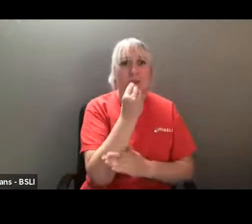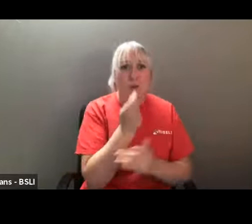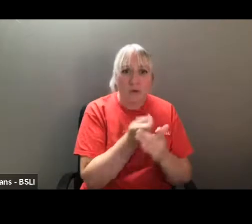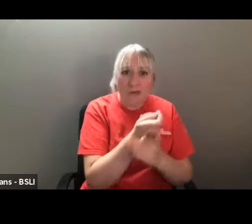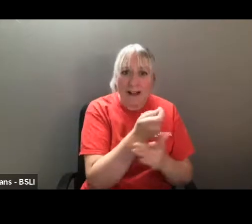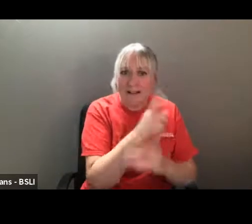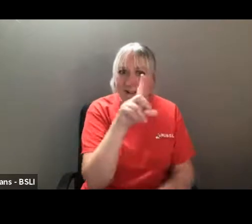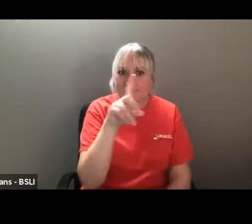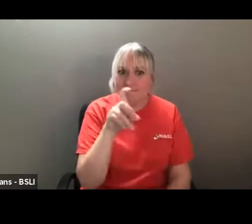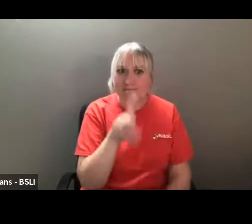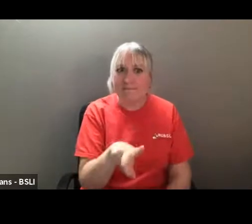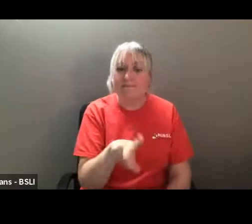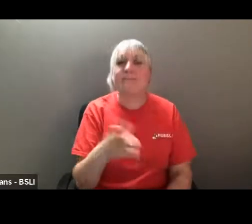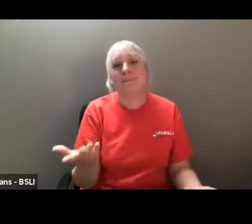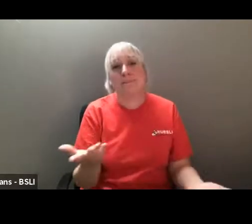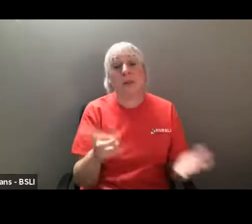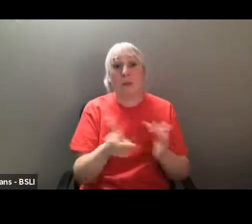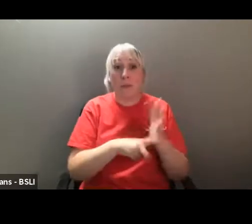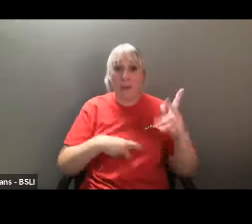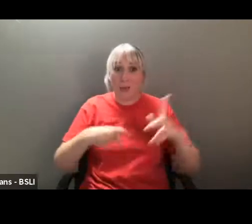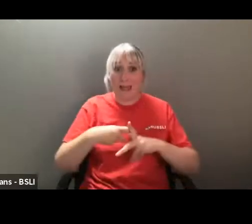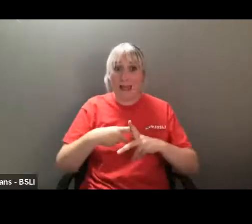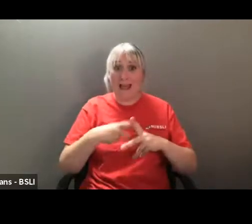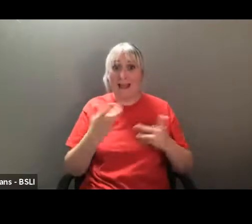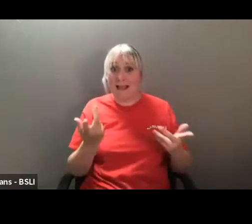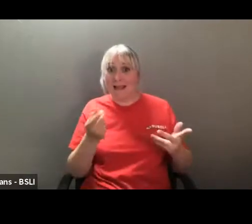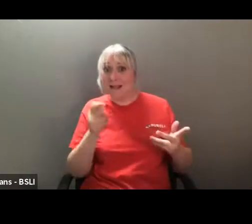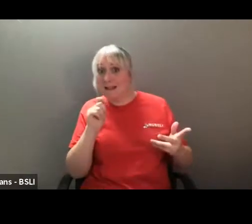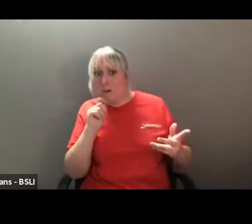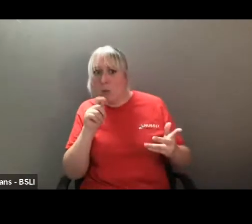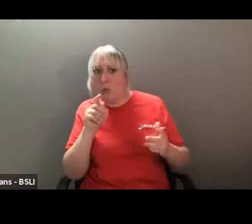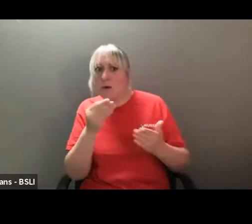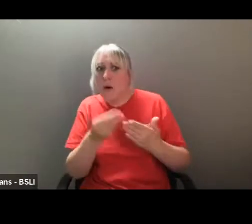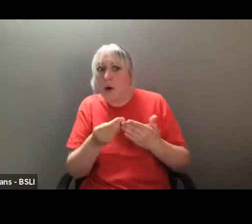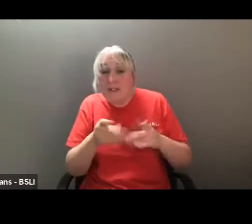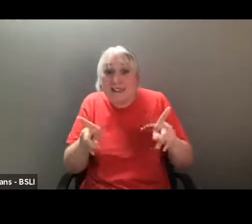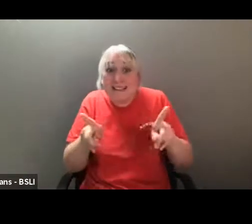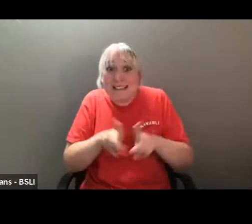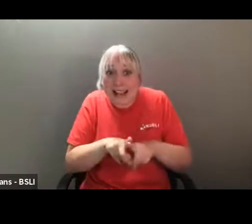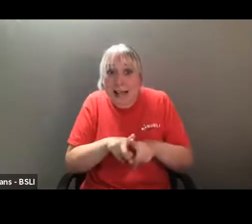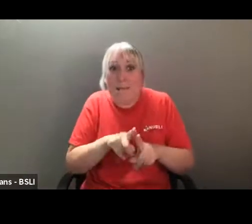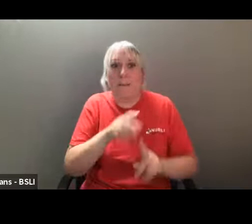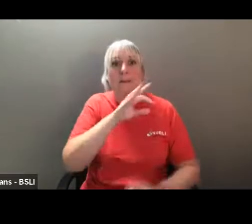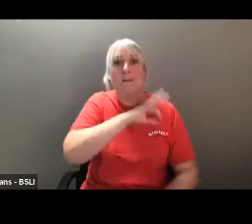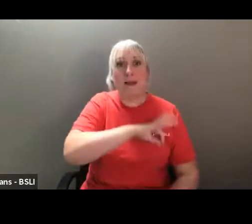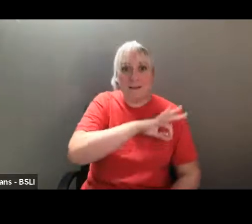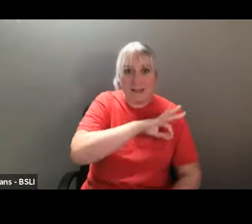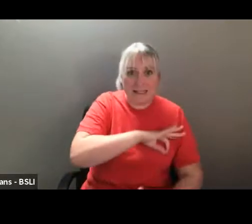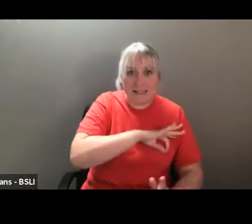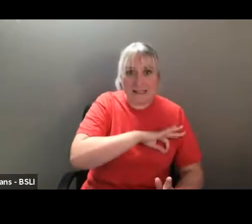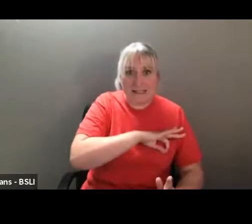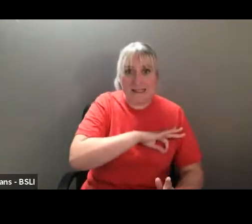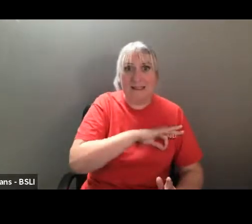basic income amount that would cost the same as existing benefits and tax-free allowances